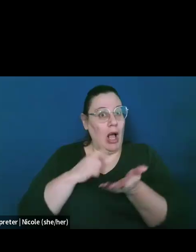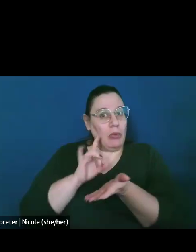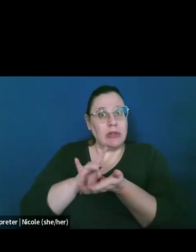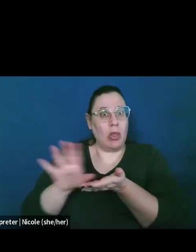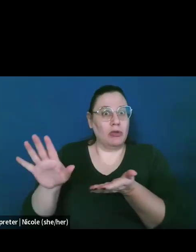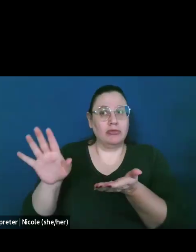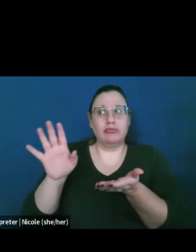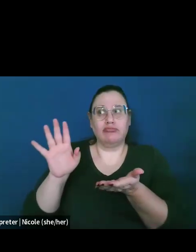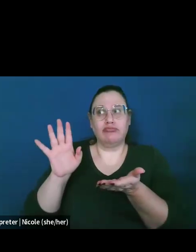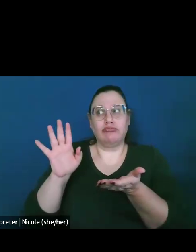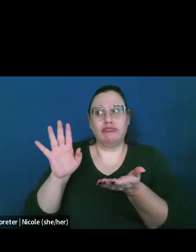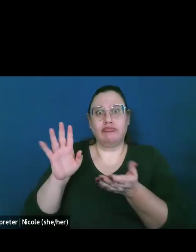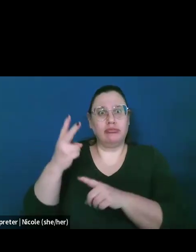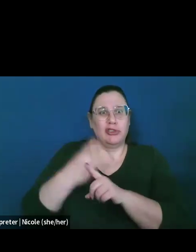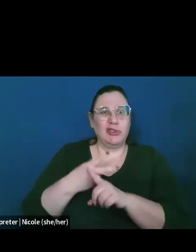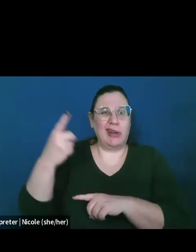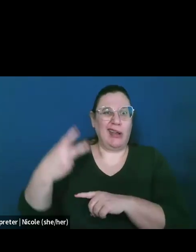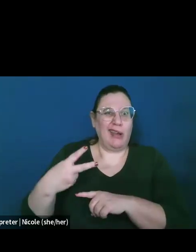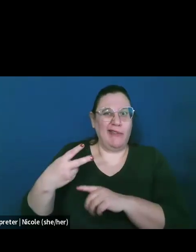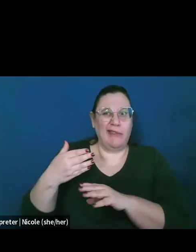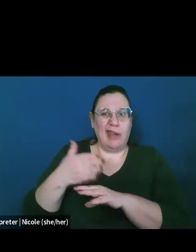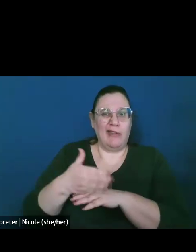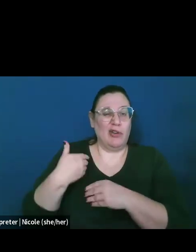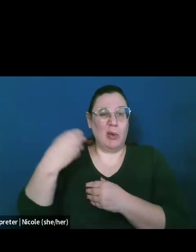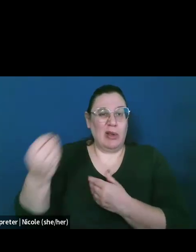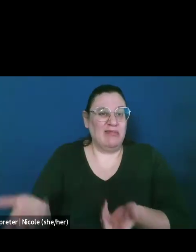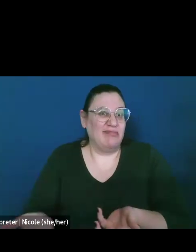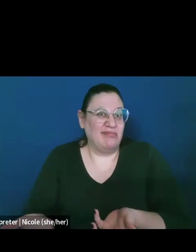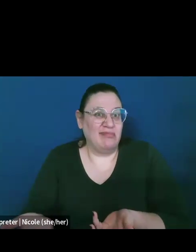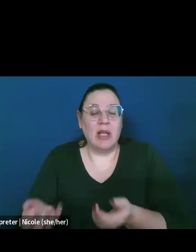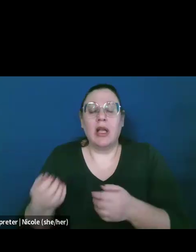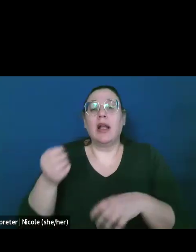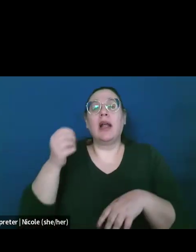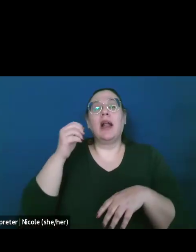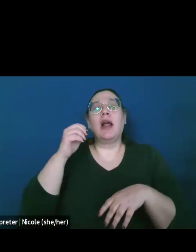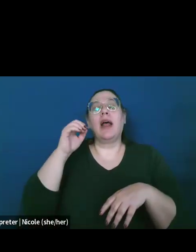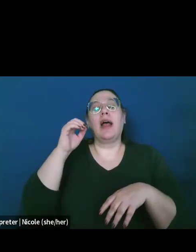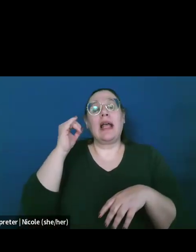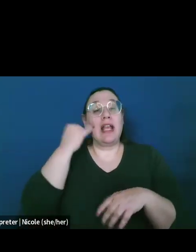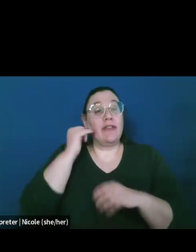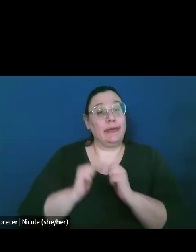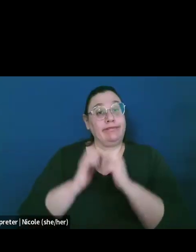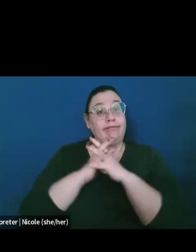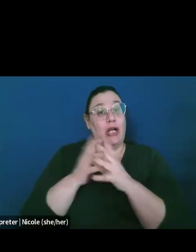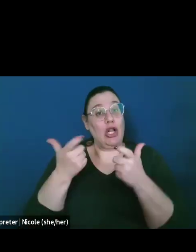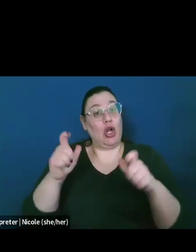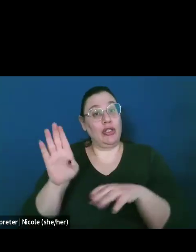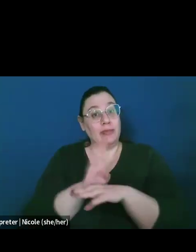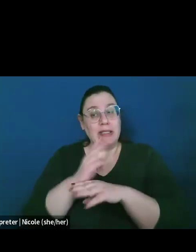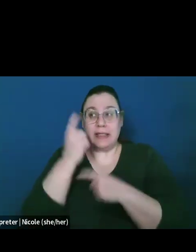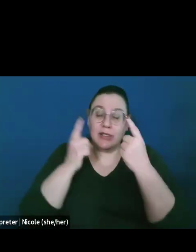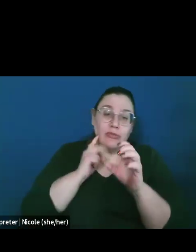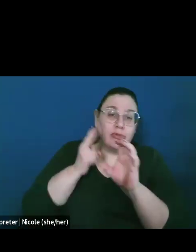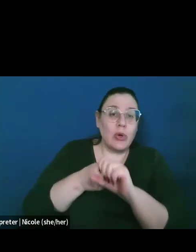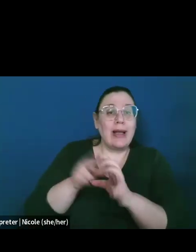much 2.5 months after going. Now, again, if you are starting a larger business, consider joining an accelerator or an incubator.